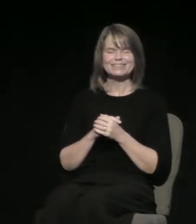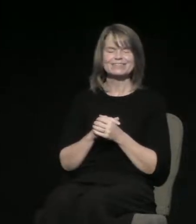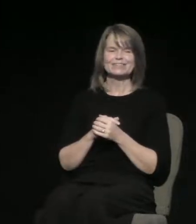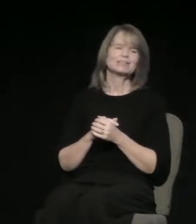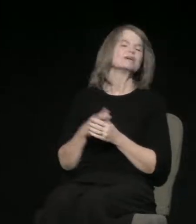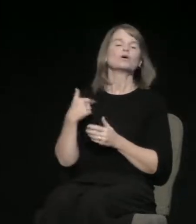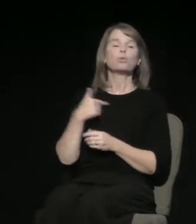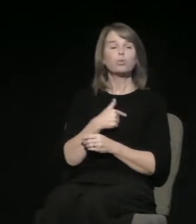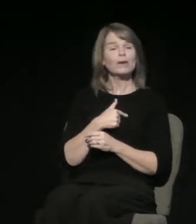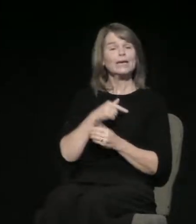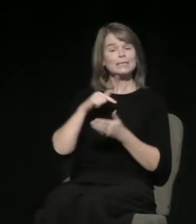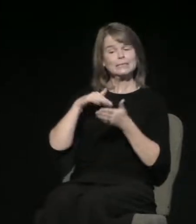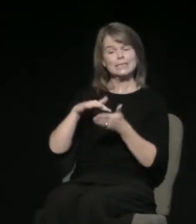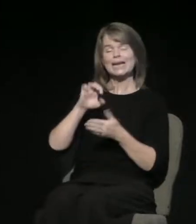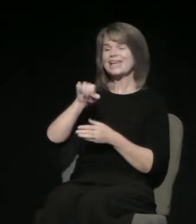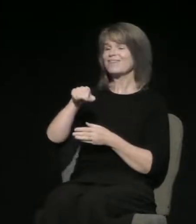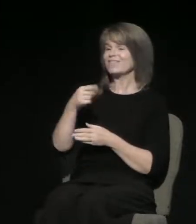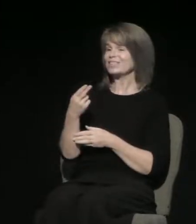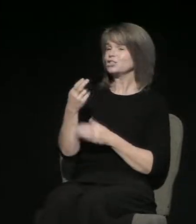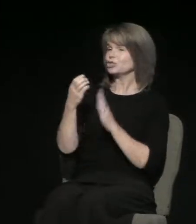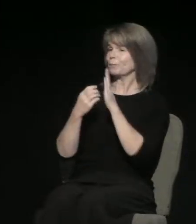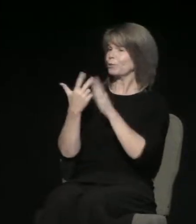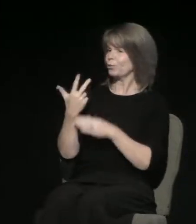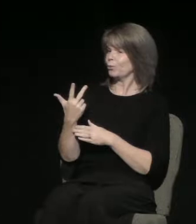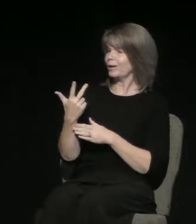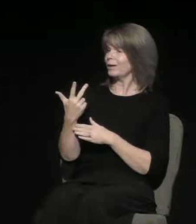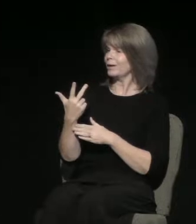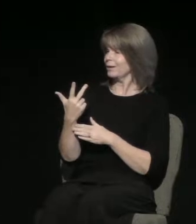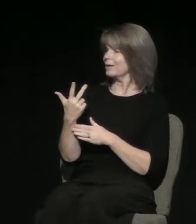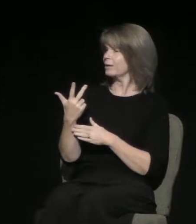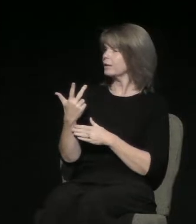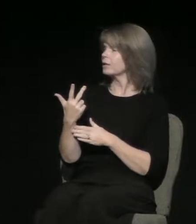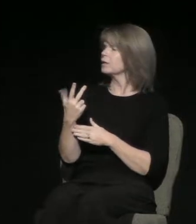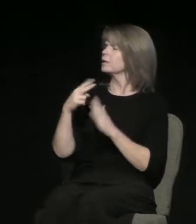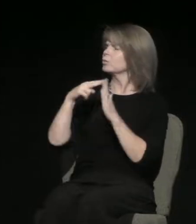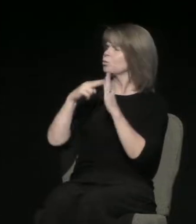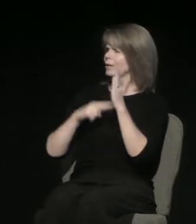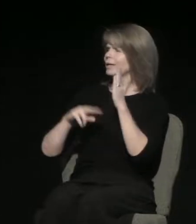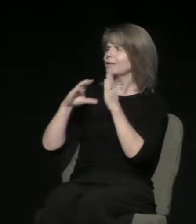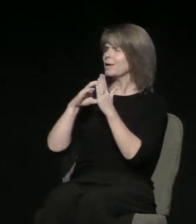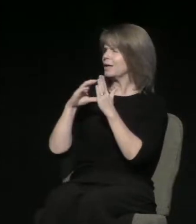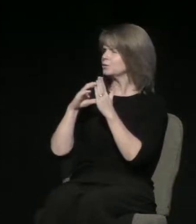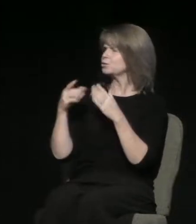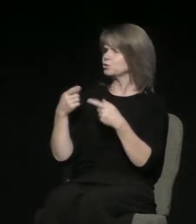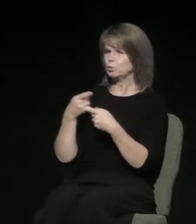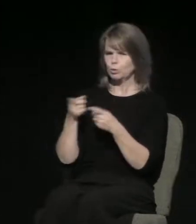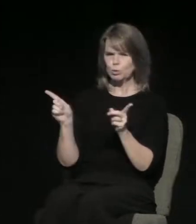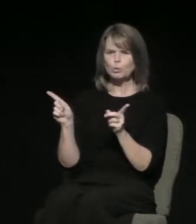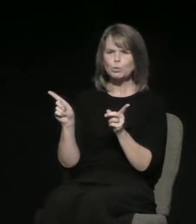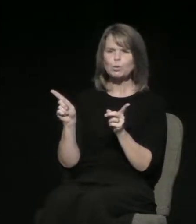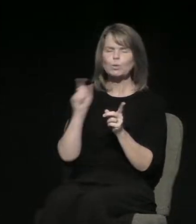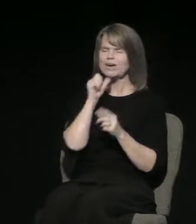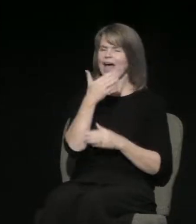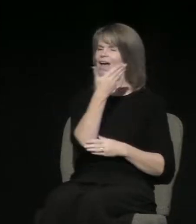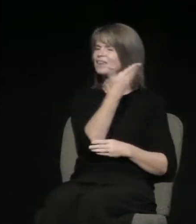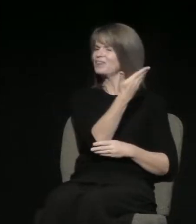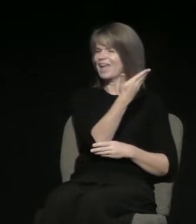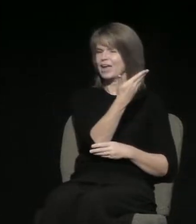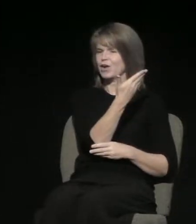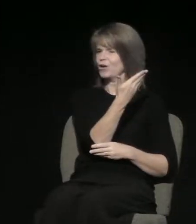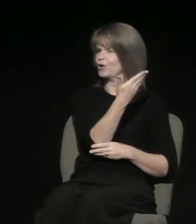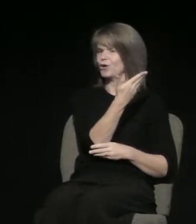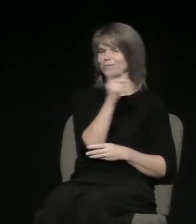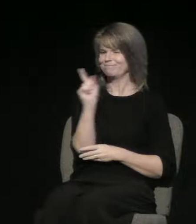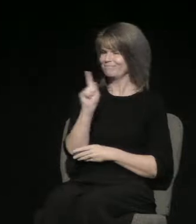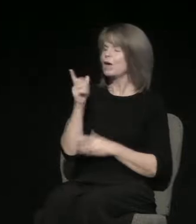We are in Ephesians chapter 3 This morning And I want to read Our passage to you It's not going to be on the screen Because I